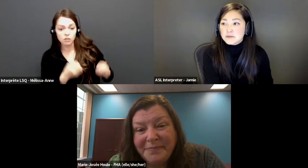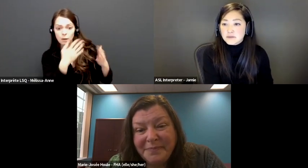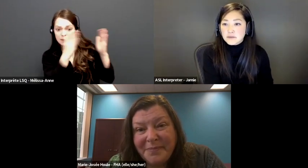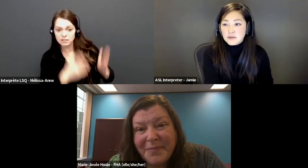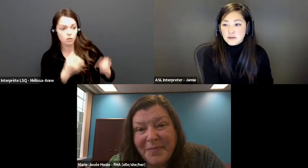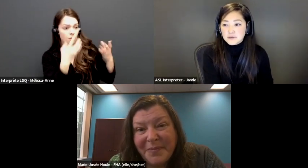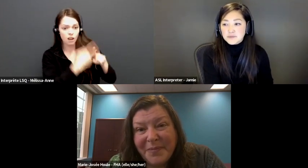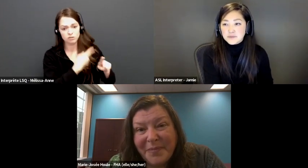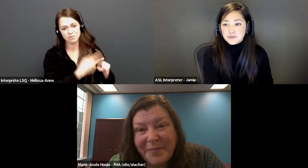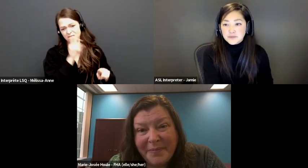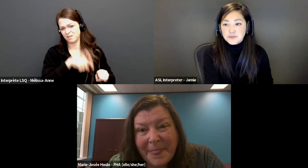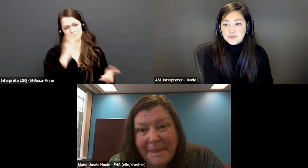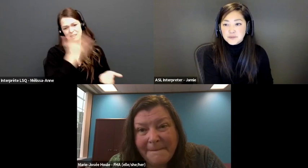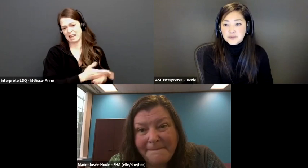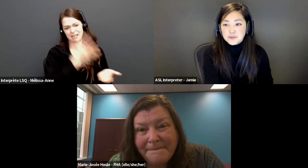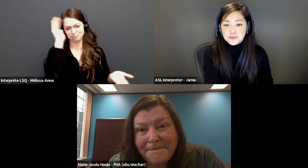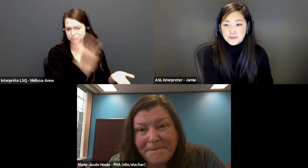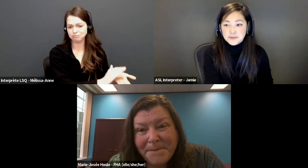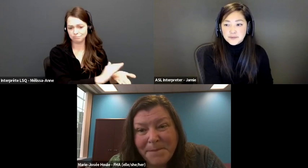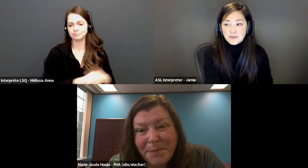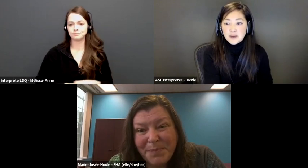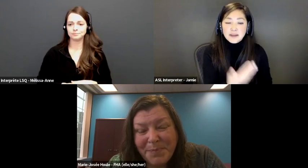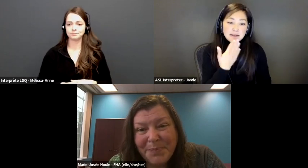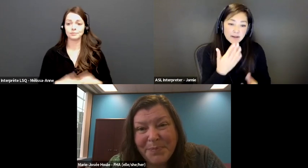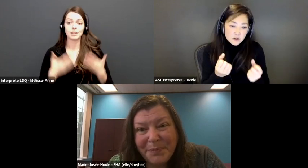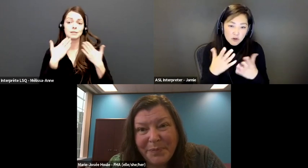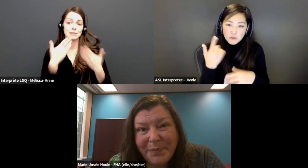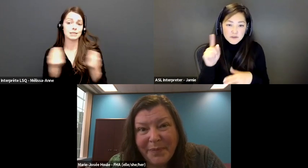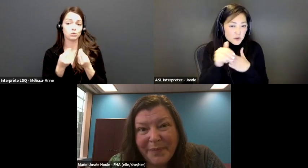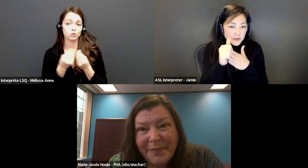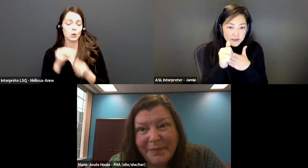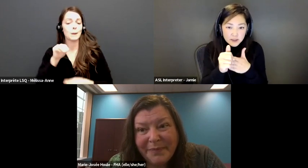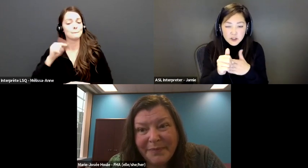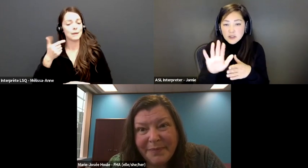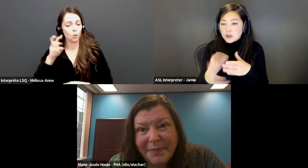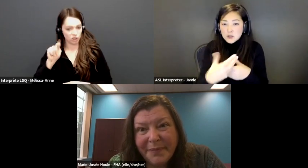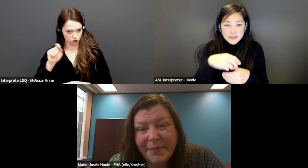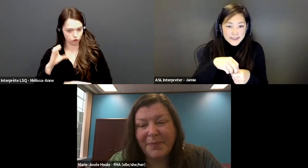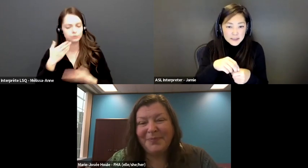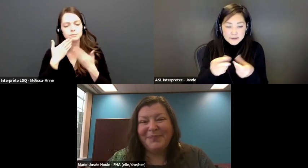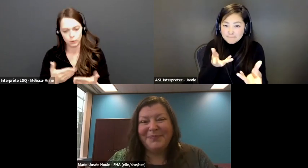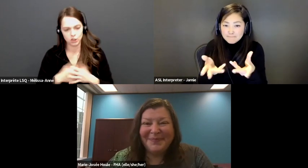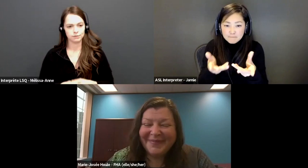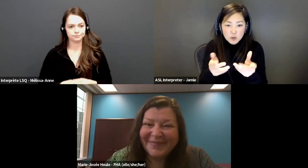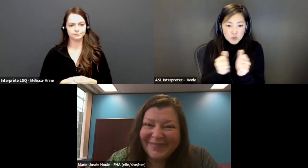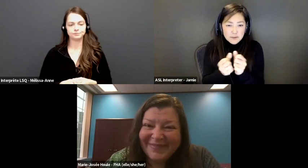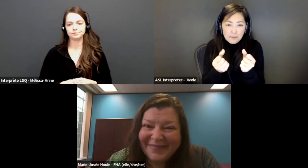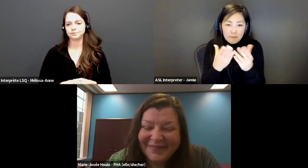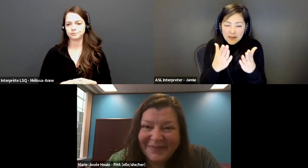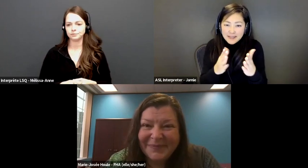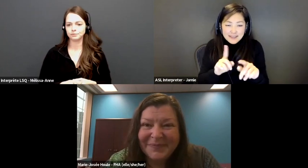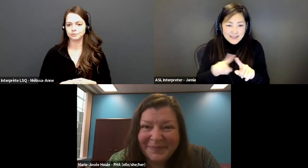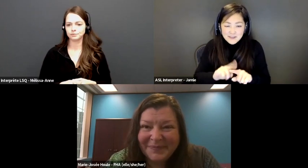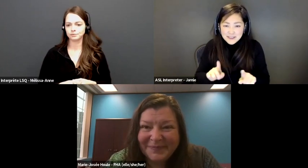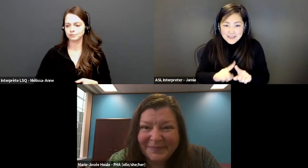Thank you so much for your leadership and your engagement on many, many files, but particularly this